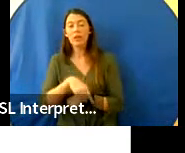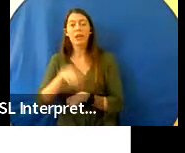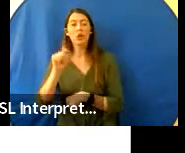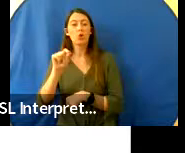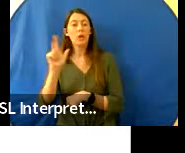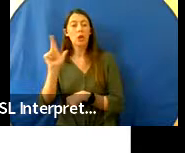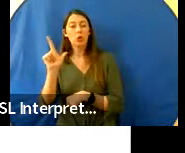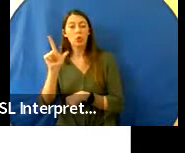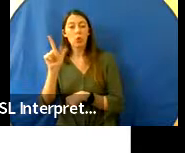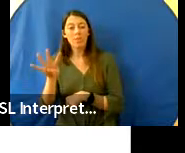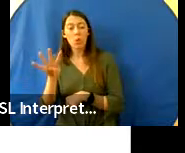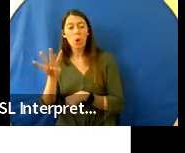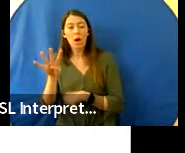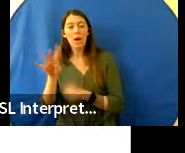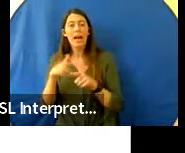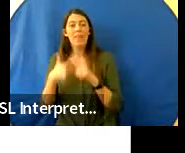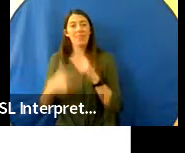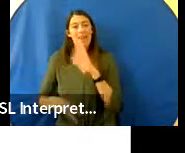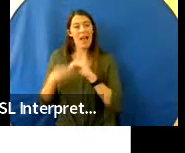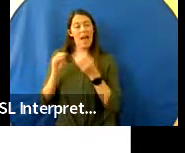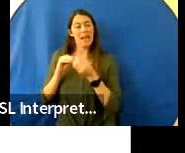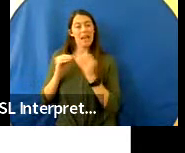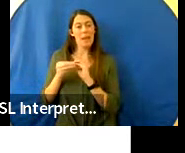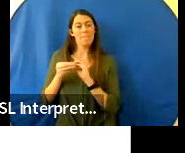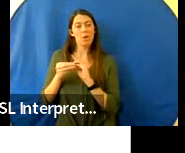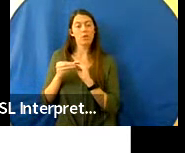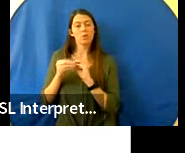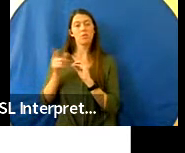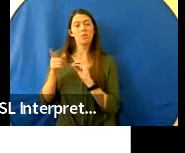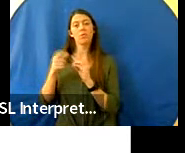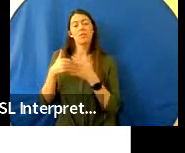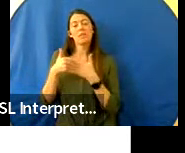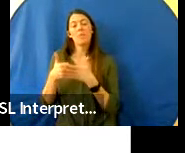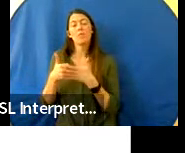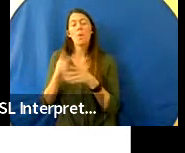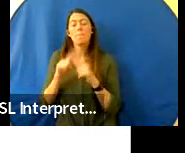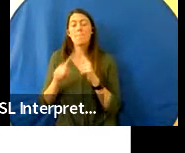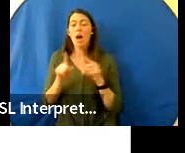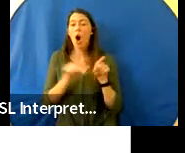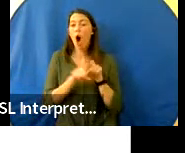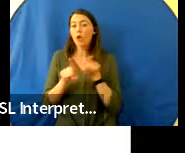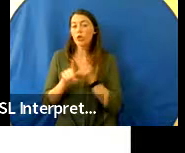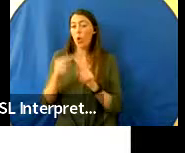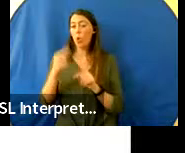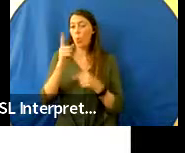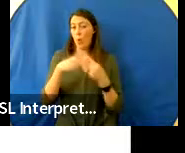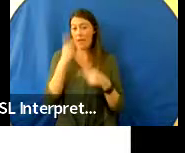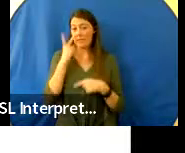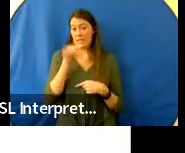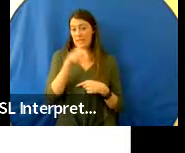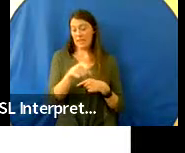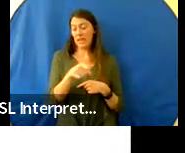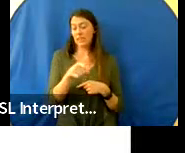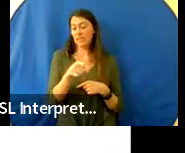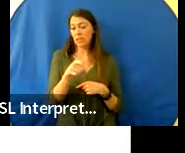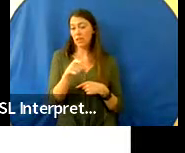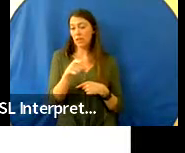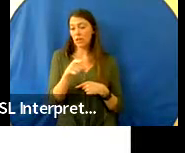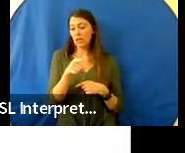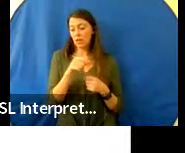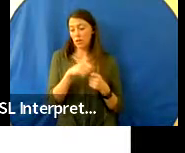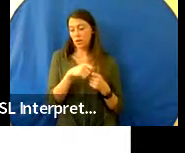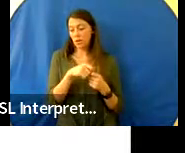little bit. The second thing it makes me think about too is that if we had examples of infectious diseases